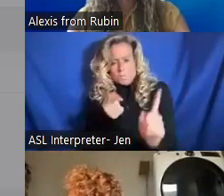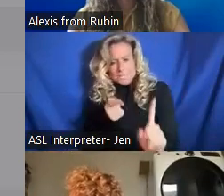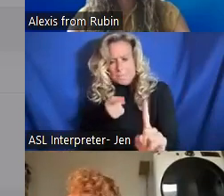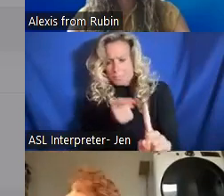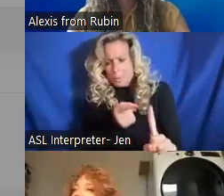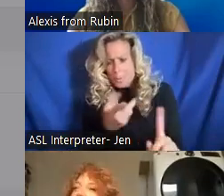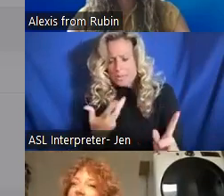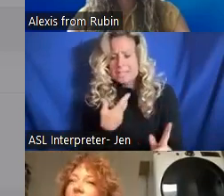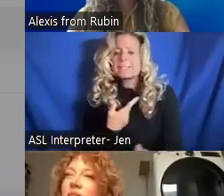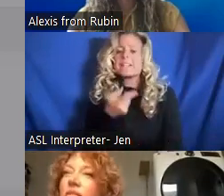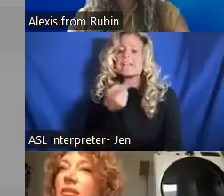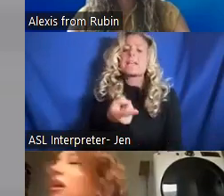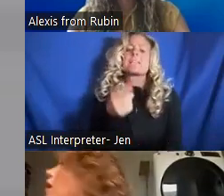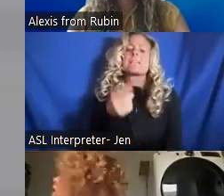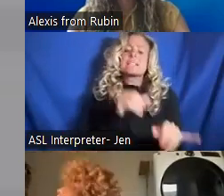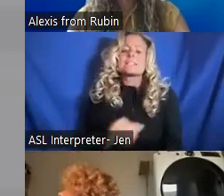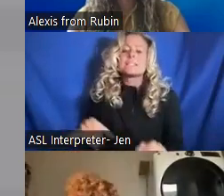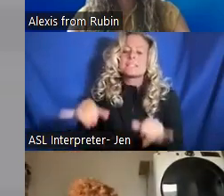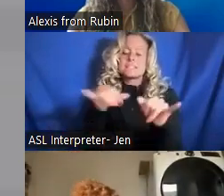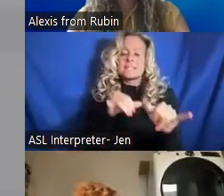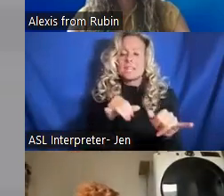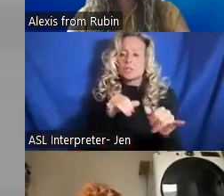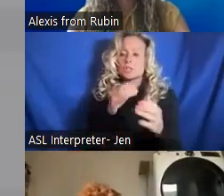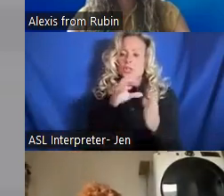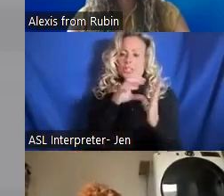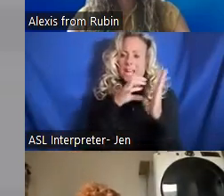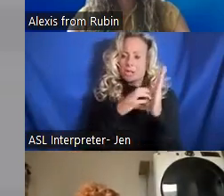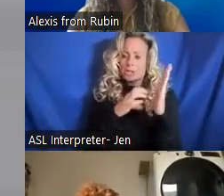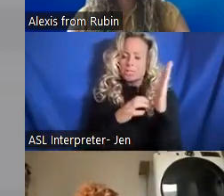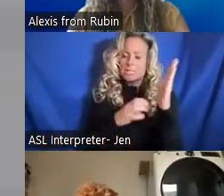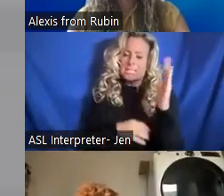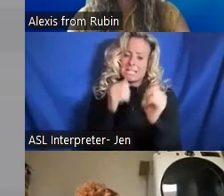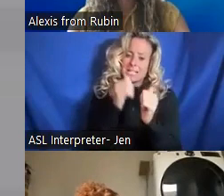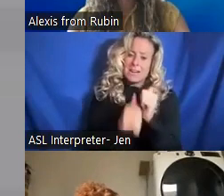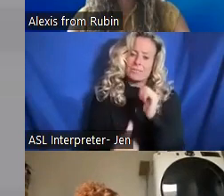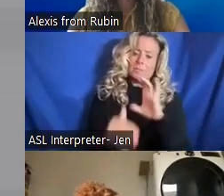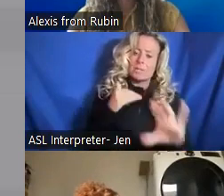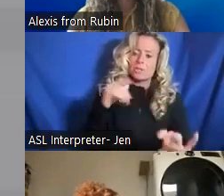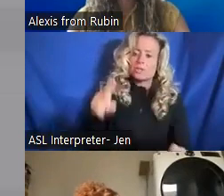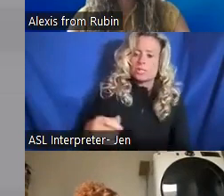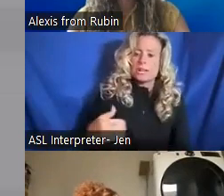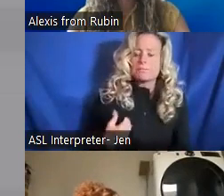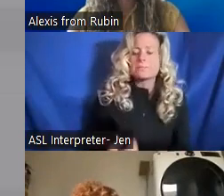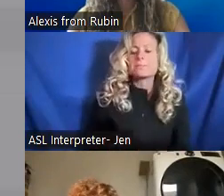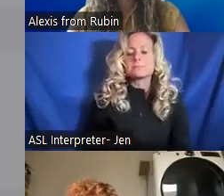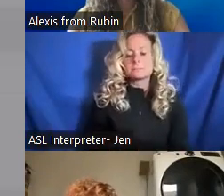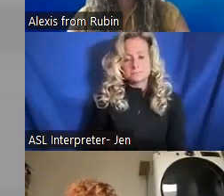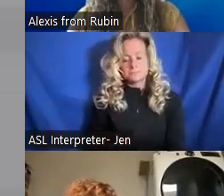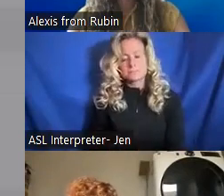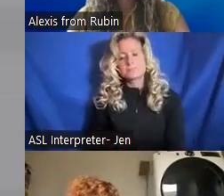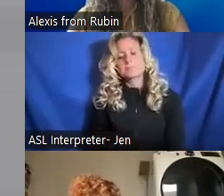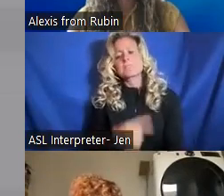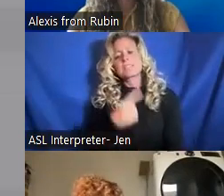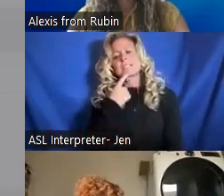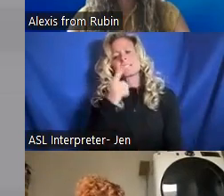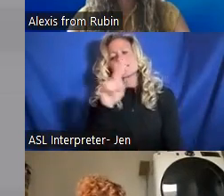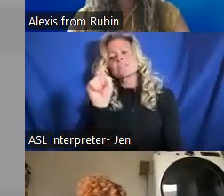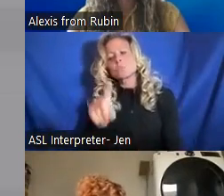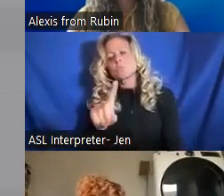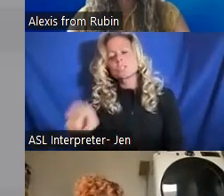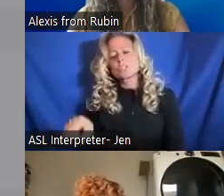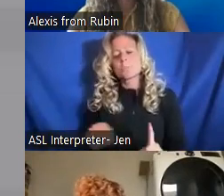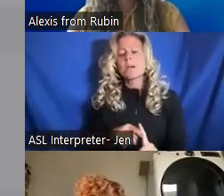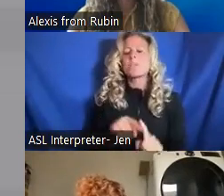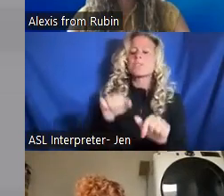the standard sections every email should have, no matter what you're writing or who you're writing to. He's saying, I have a question about the algebra